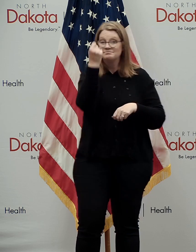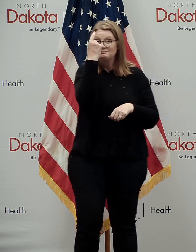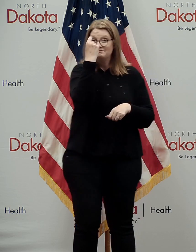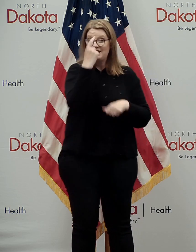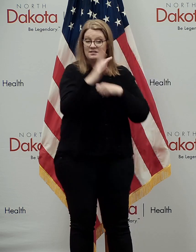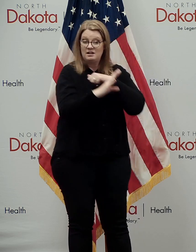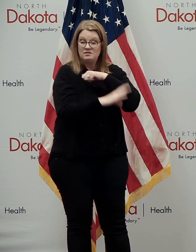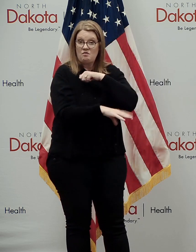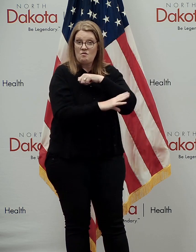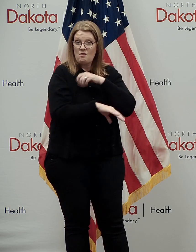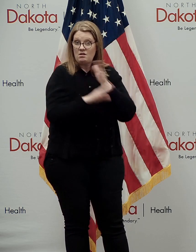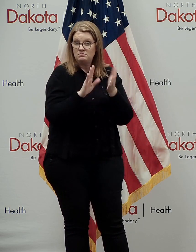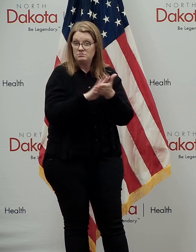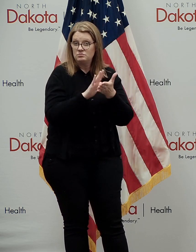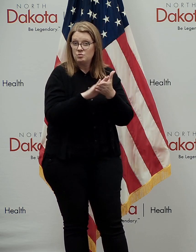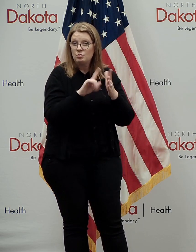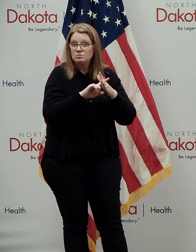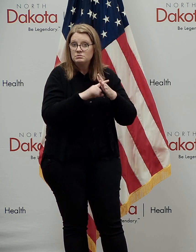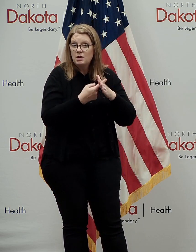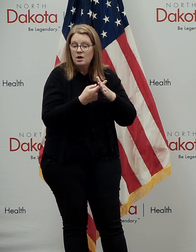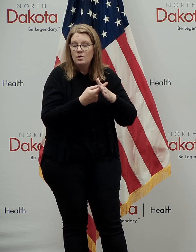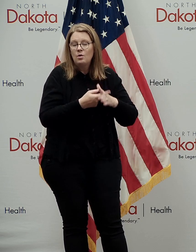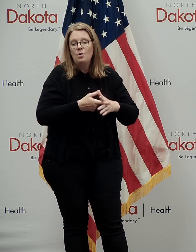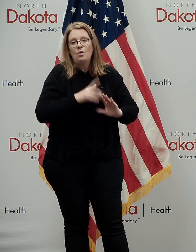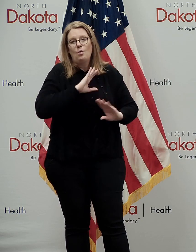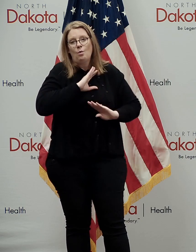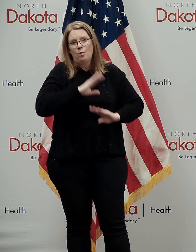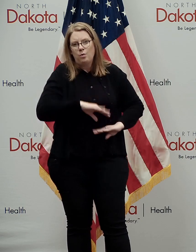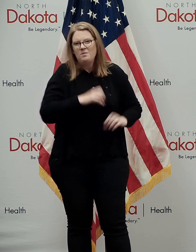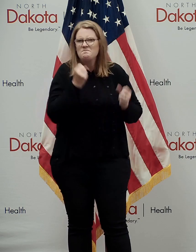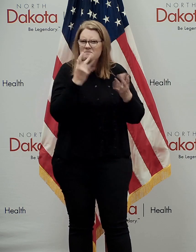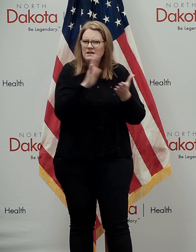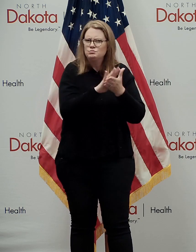fall, I am happy to see that many schools are requiring masks to be worn.